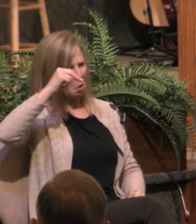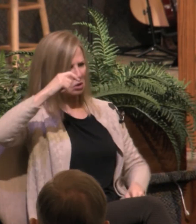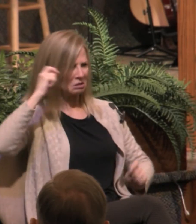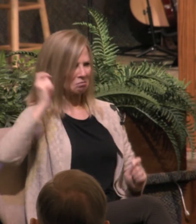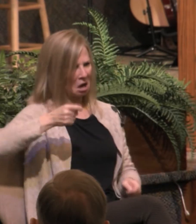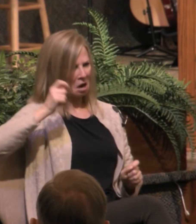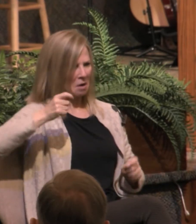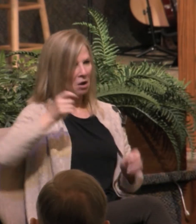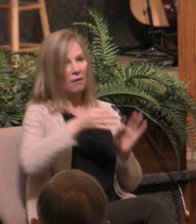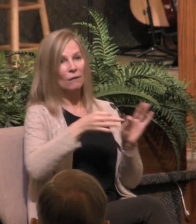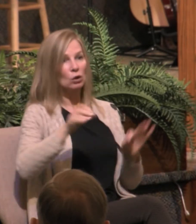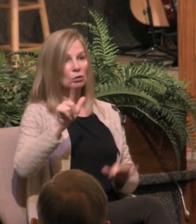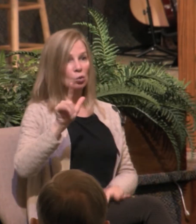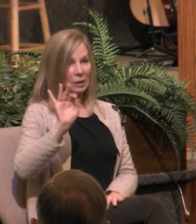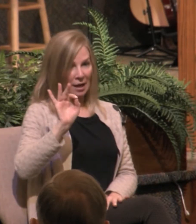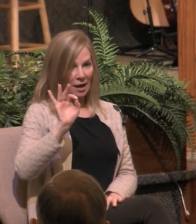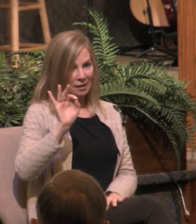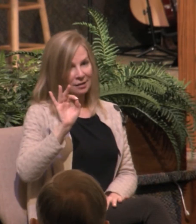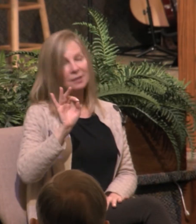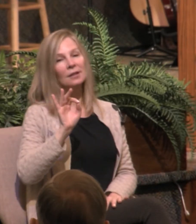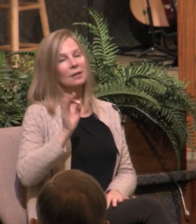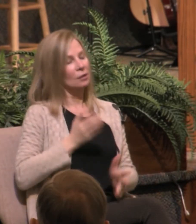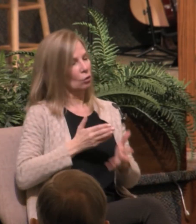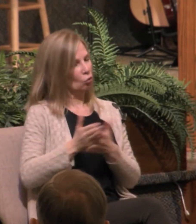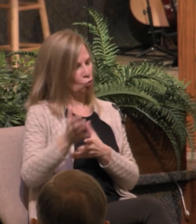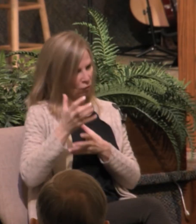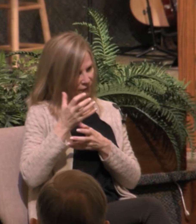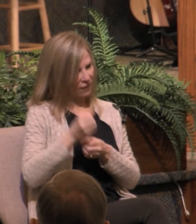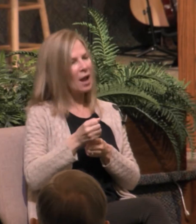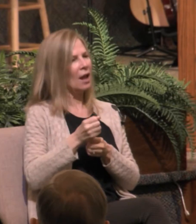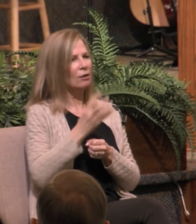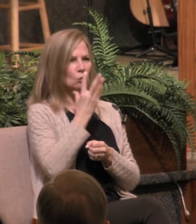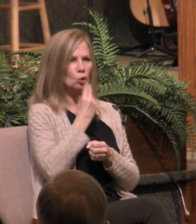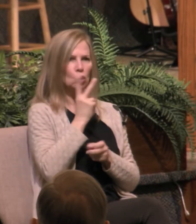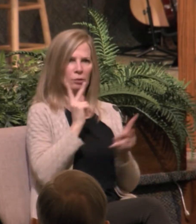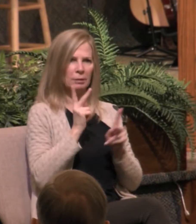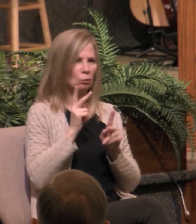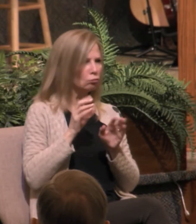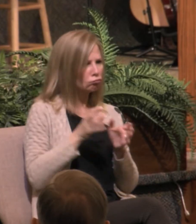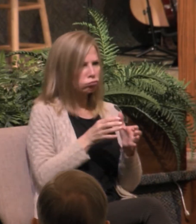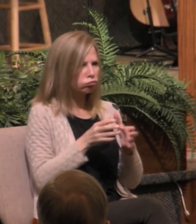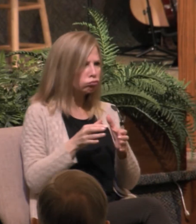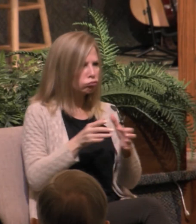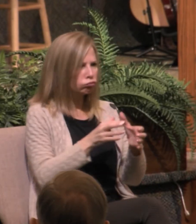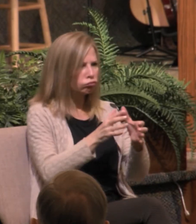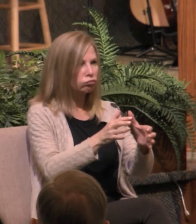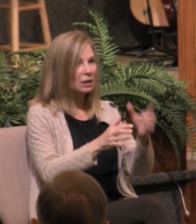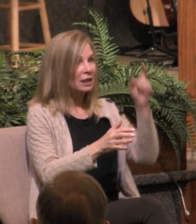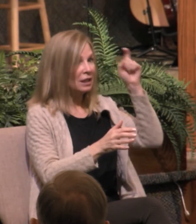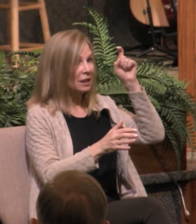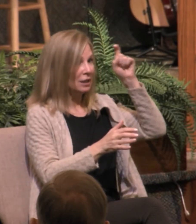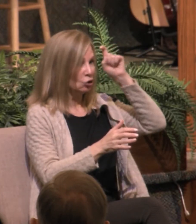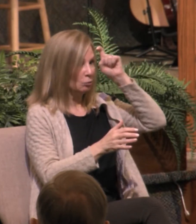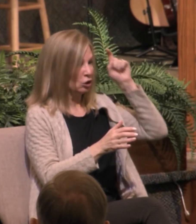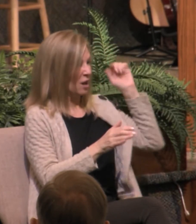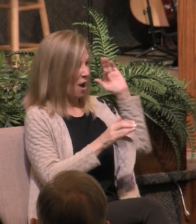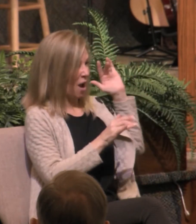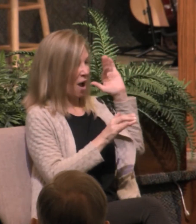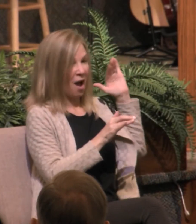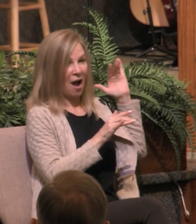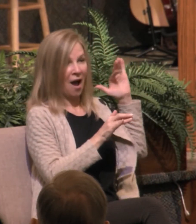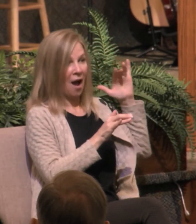Verse 29, by faith they passed through the Red Sea as though they were passing through dry land, and the Egyptians, when they attempted it, were